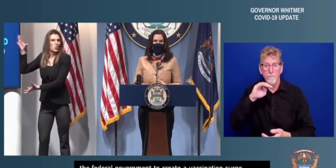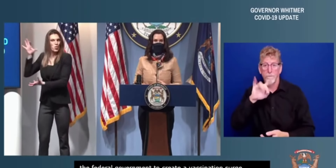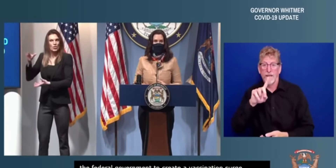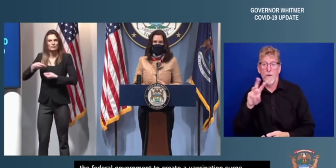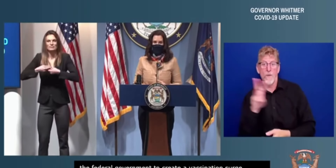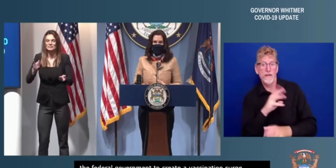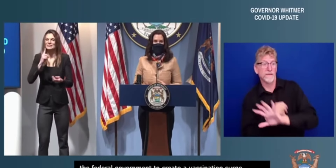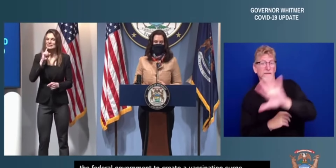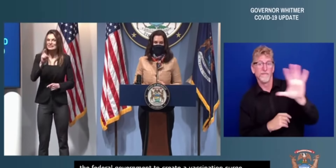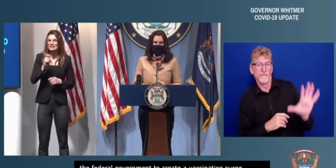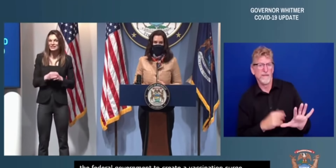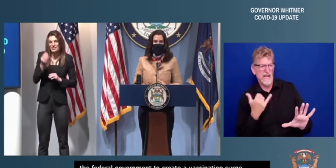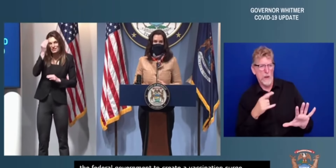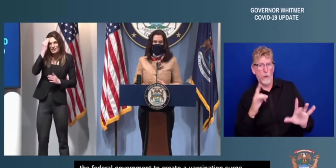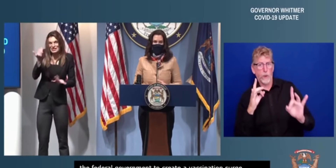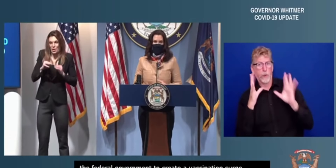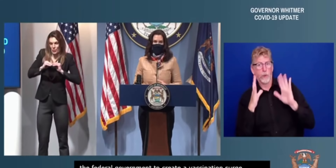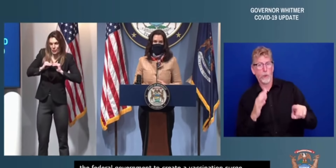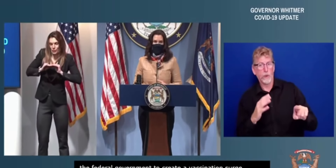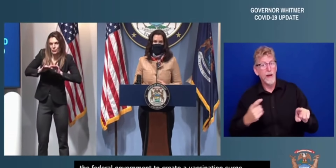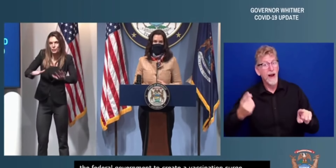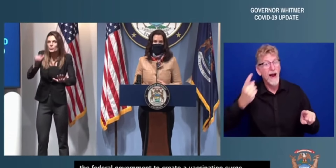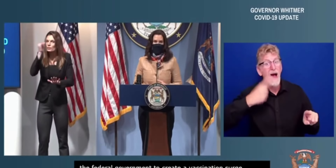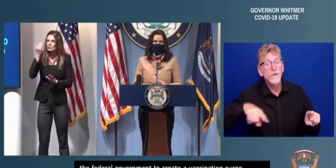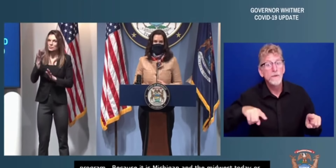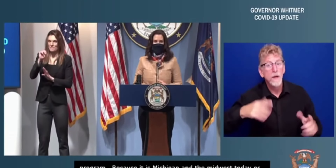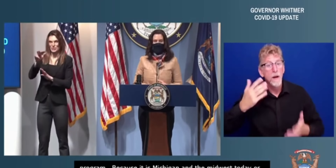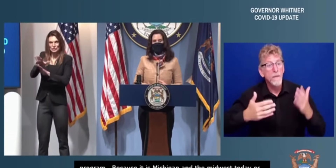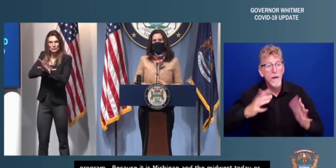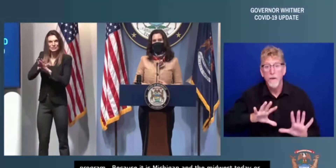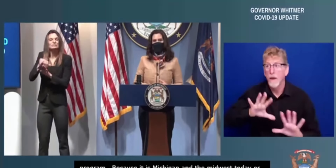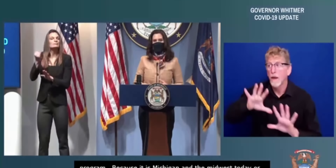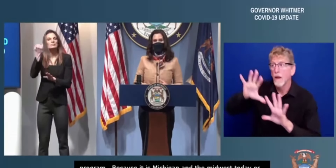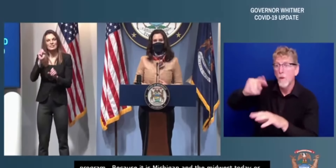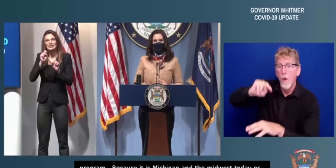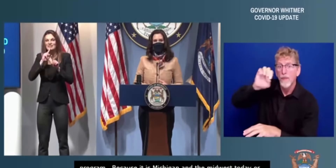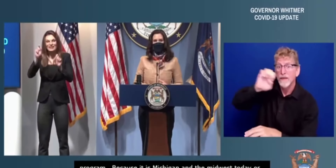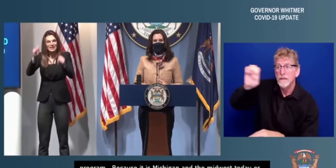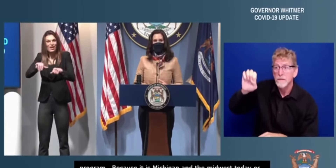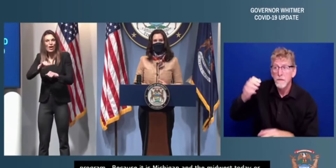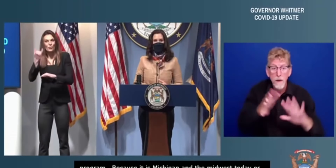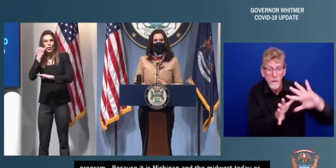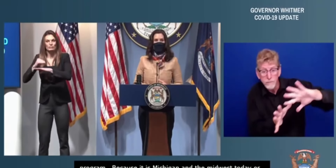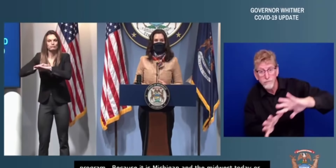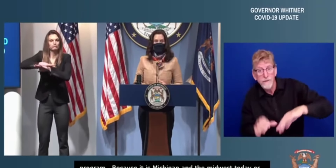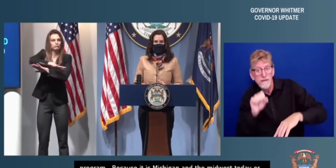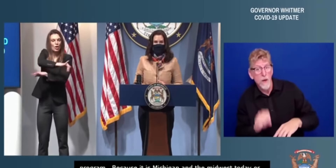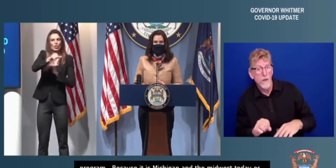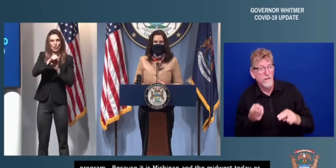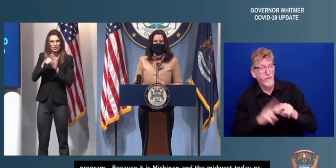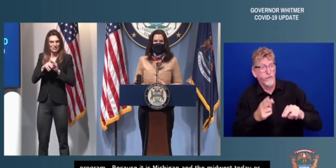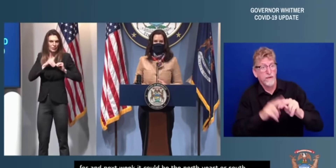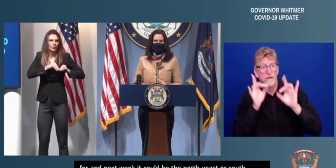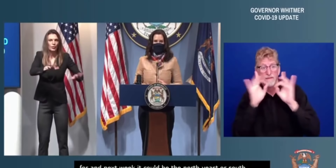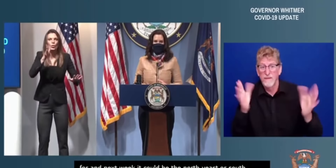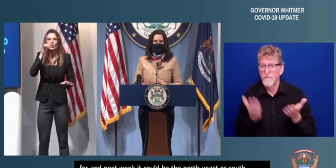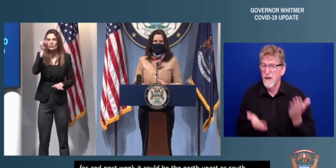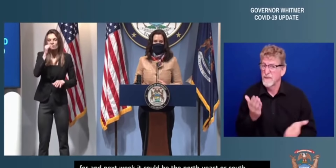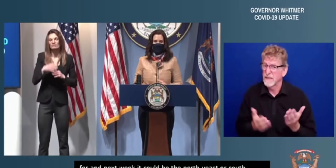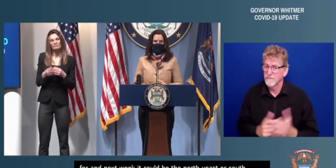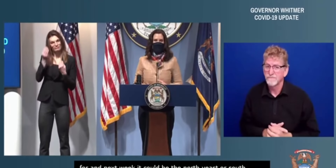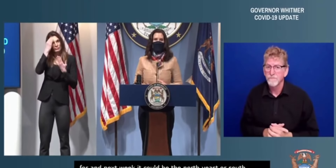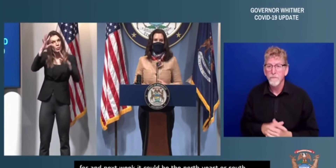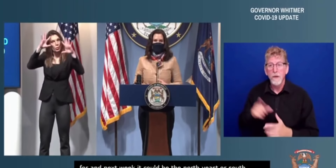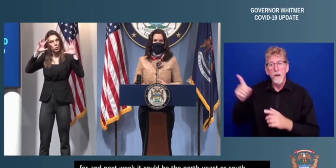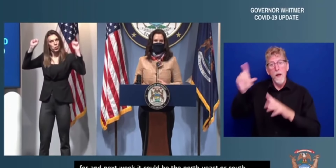the Northeast or the South or another part of our country. President Biden is someone for whom I have a great deal of respect and personal affinity.